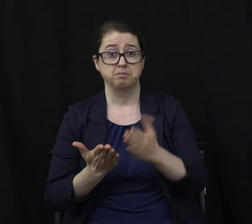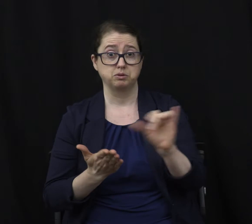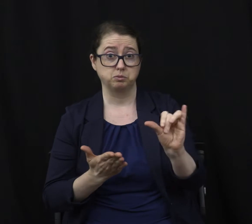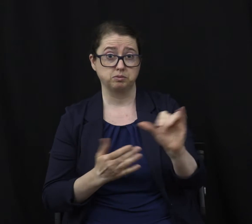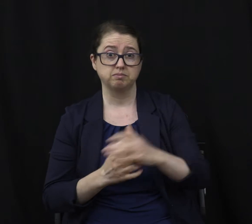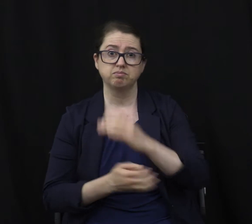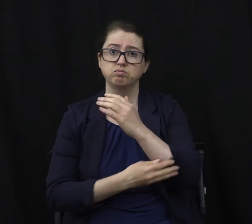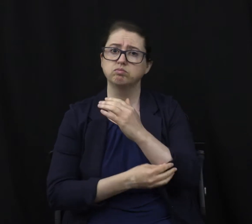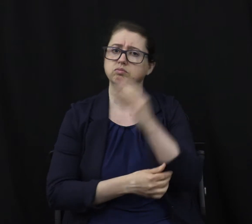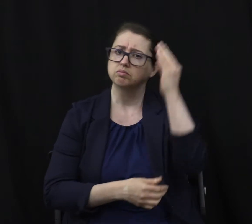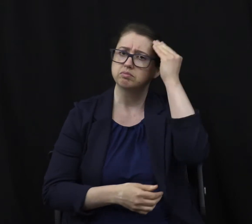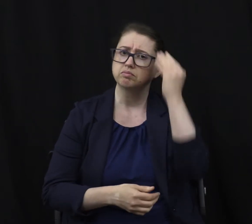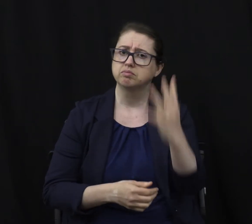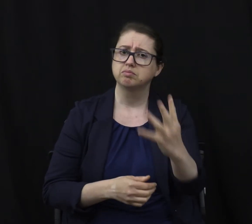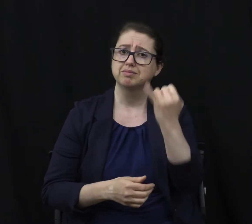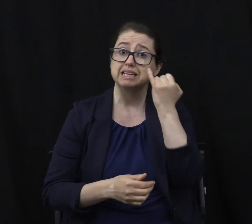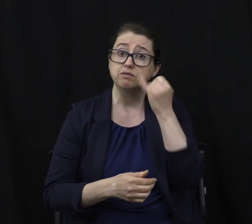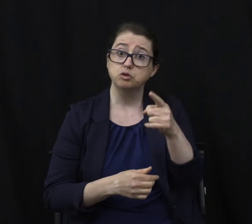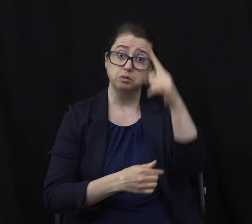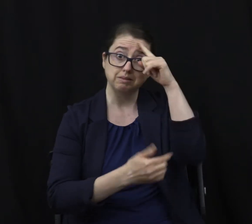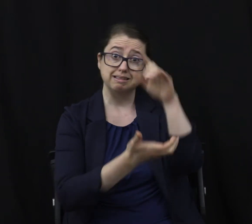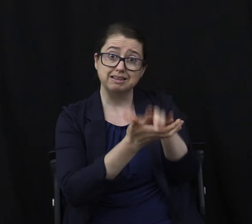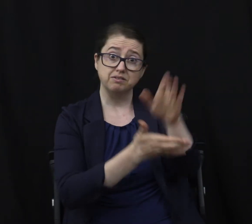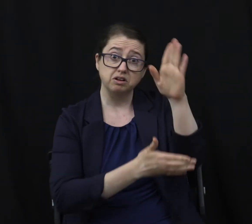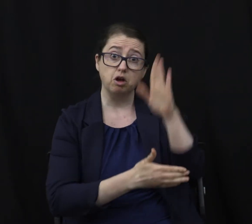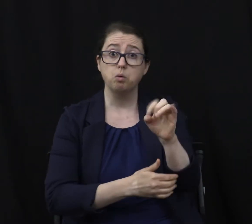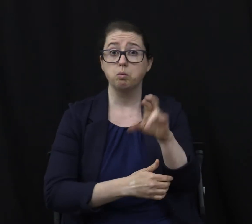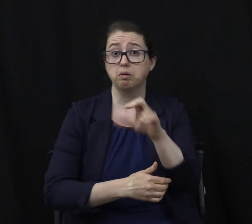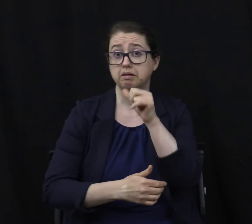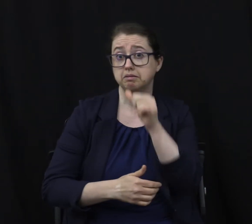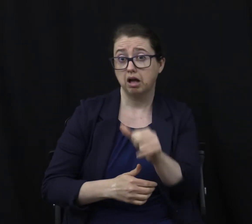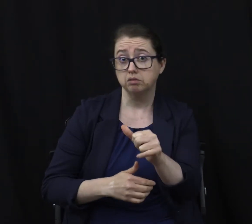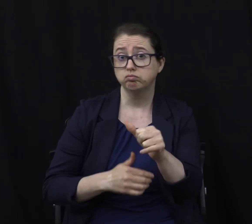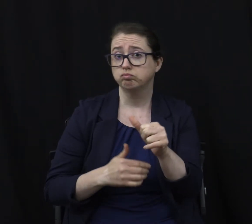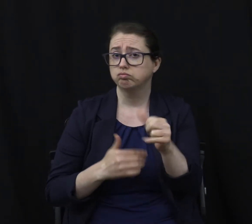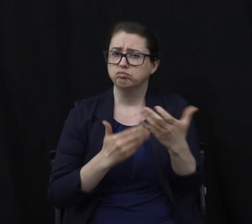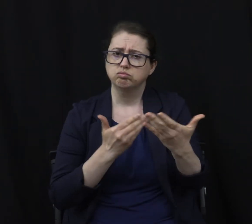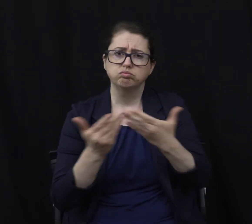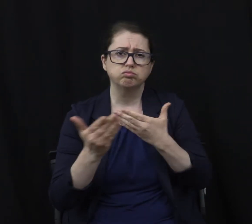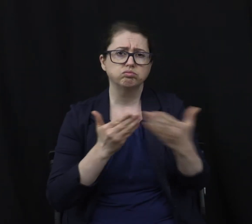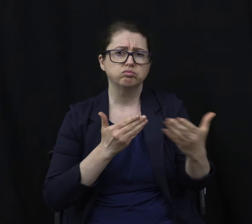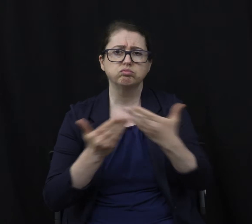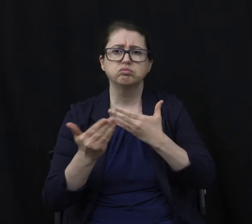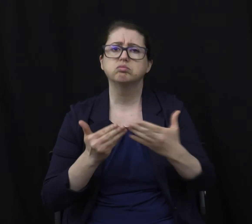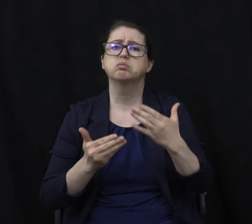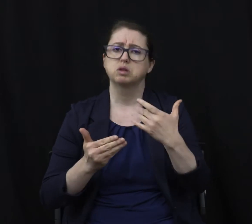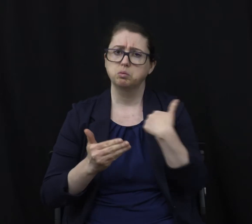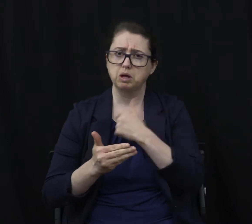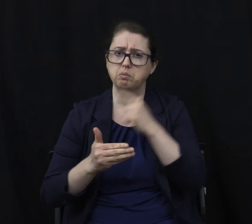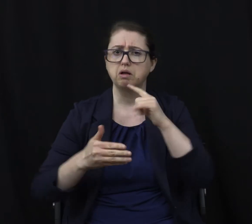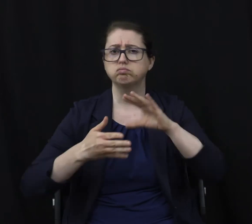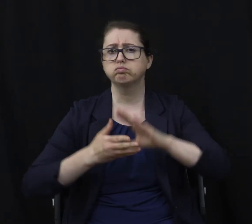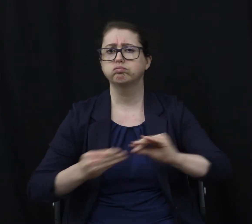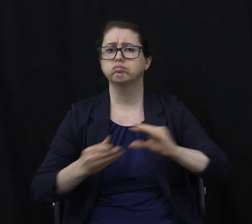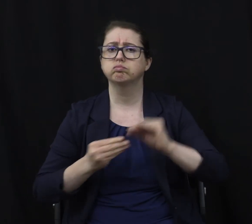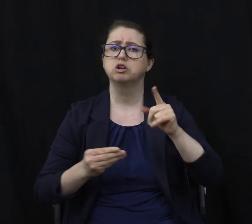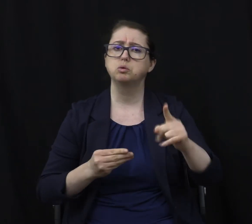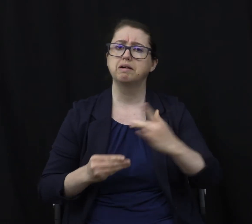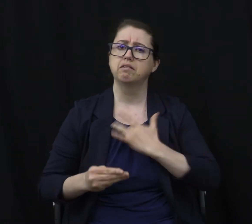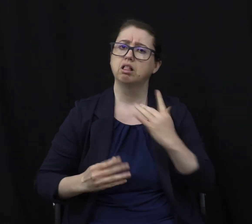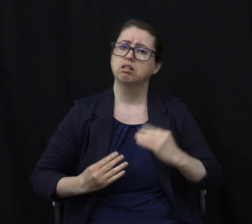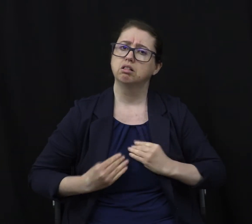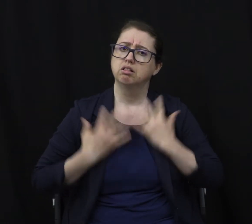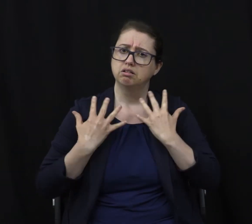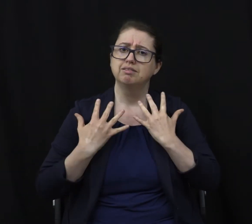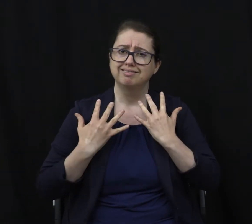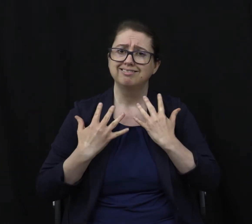of faith or not, you will be encouraged by what is shared. When it comes to life, so many people get stuck